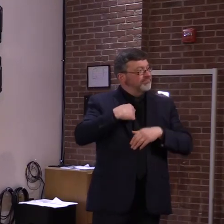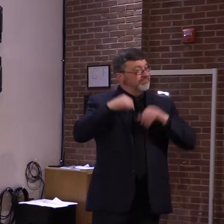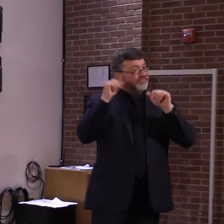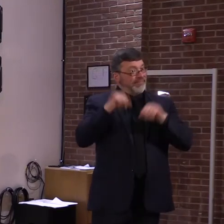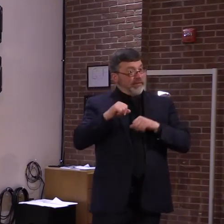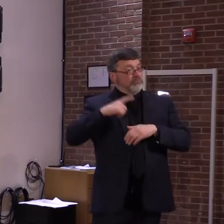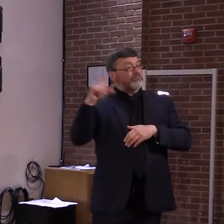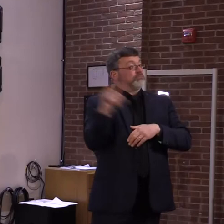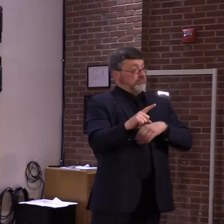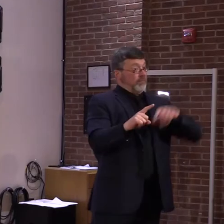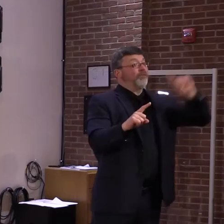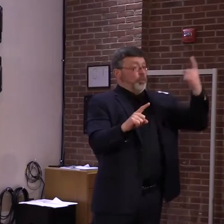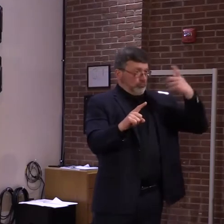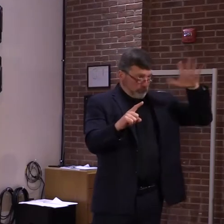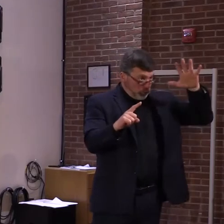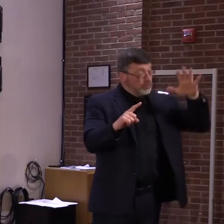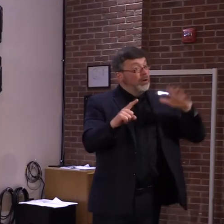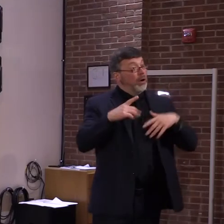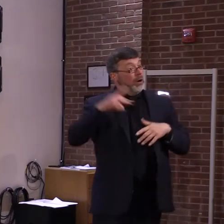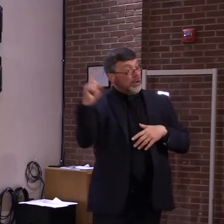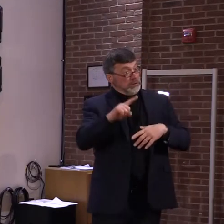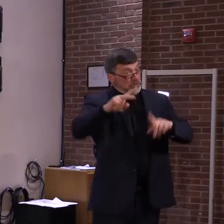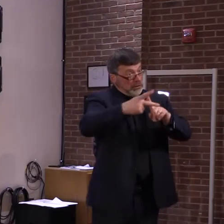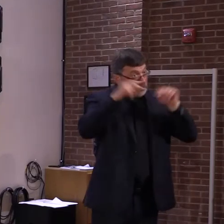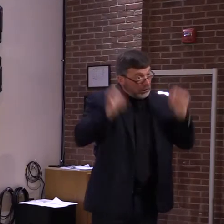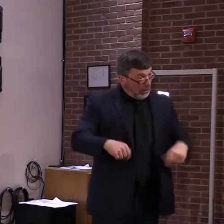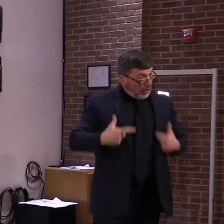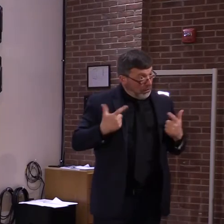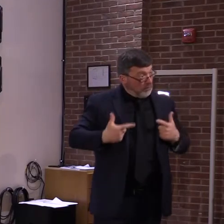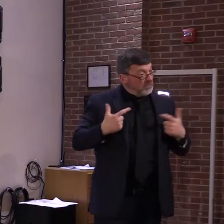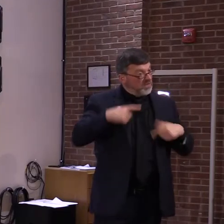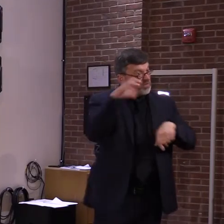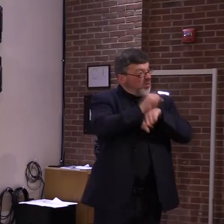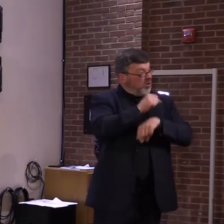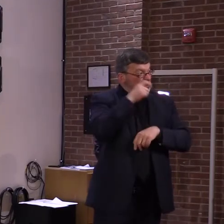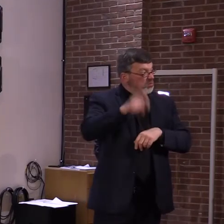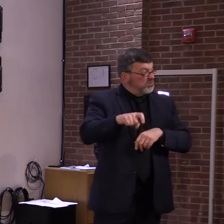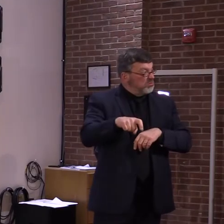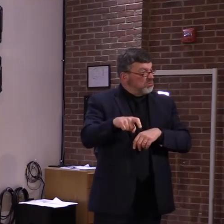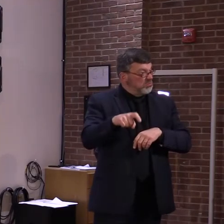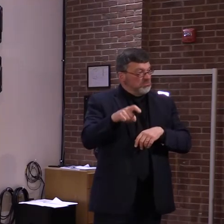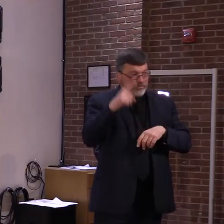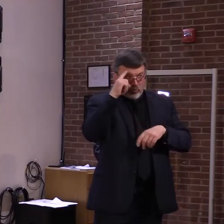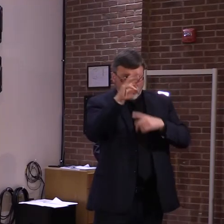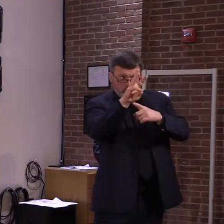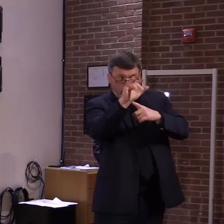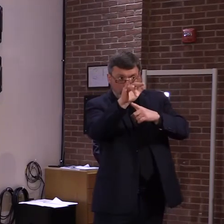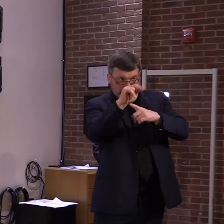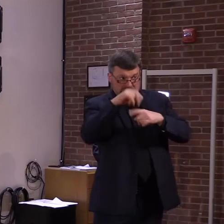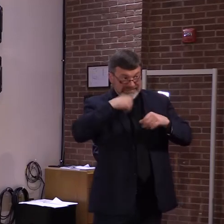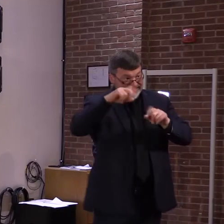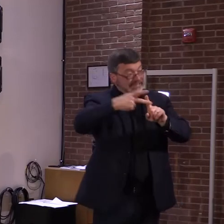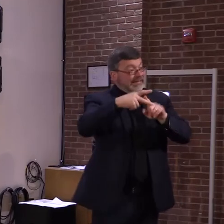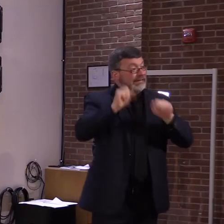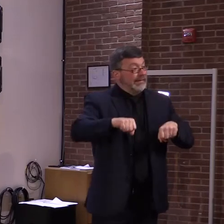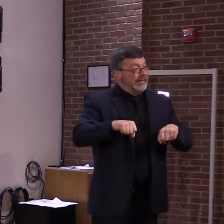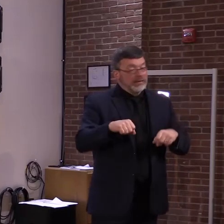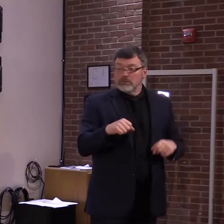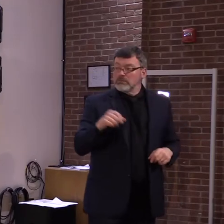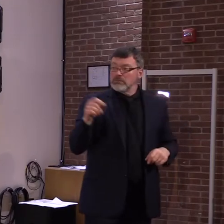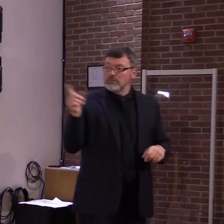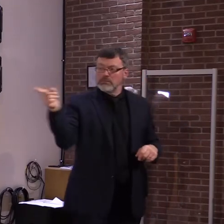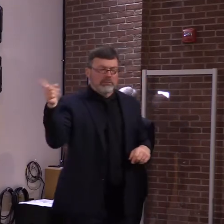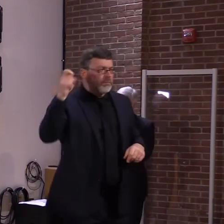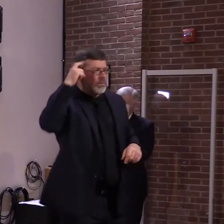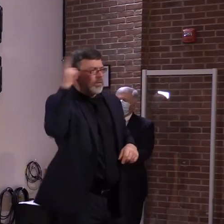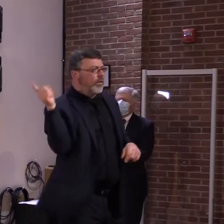Just keep in mind, not all of the walk-in opportunities have two doses. Many of them are Johnson & Johnson, so first